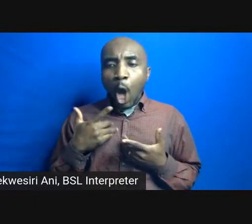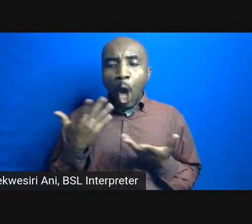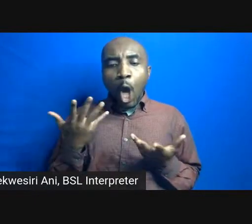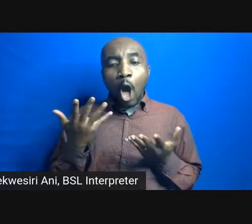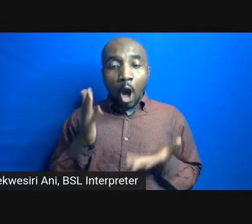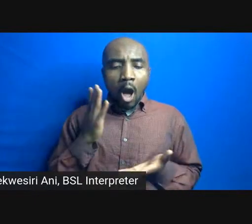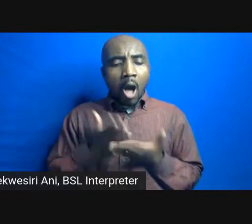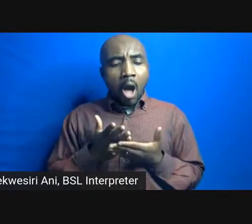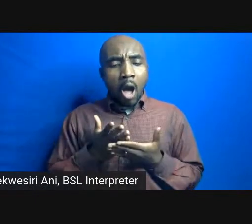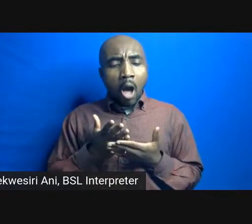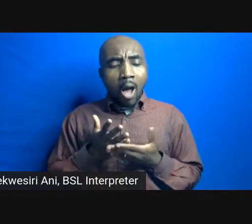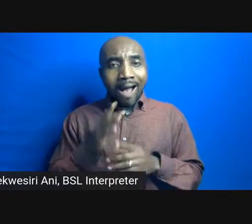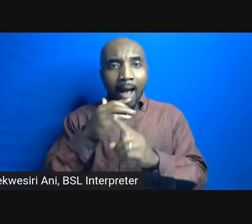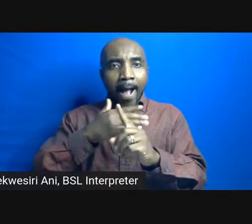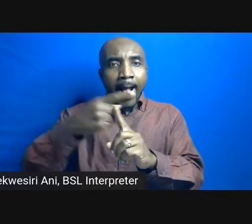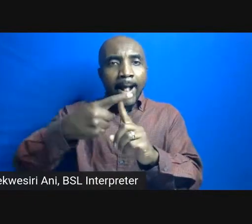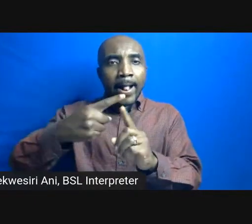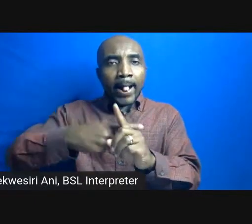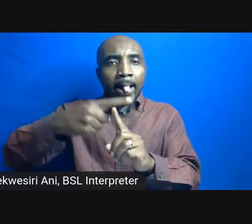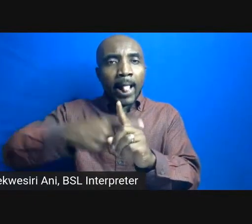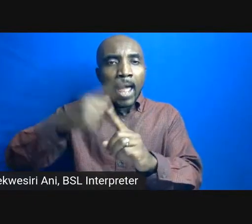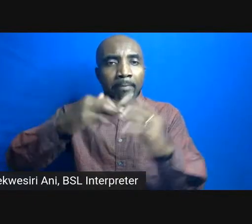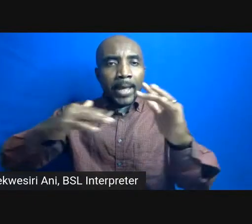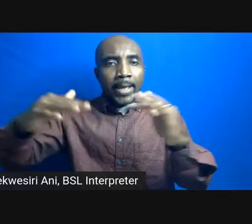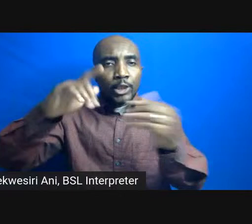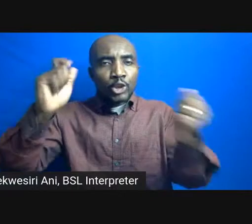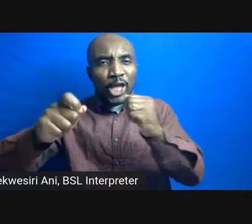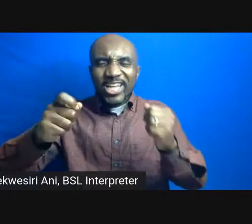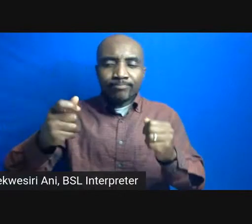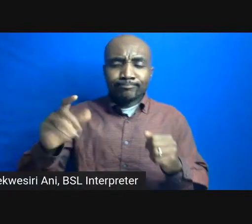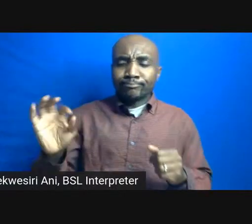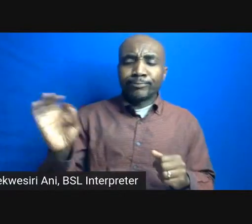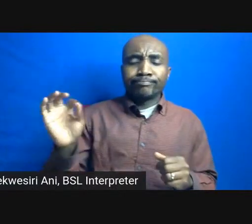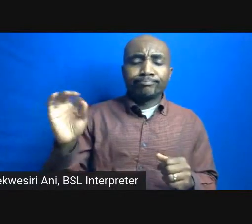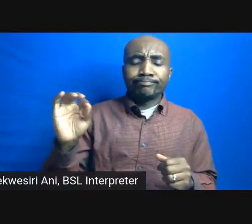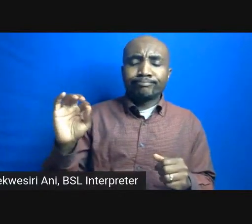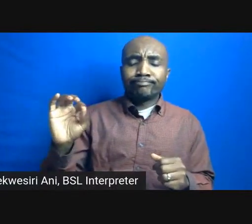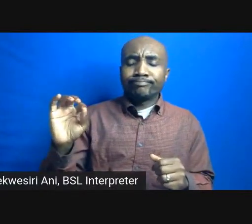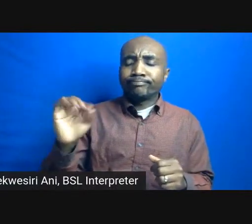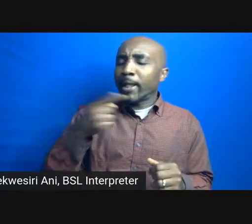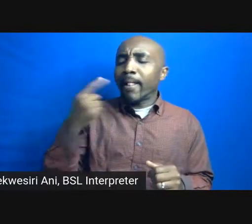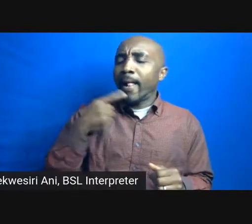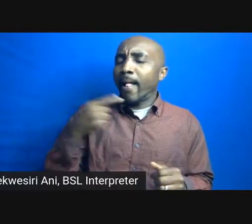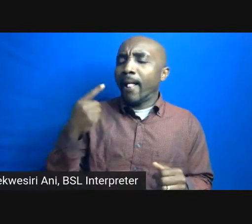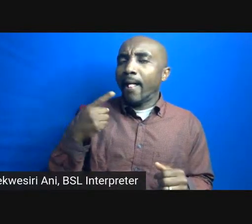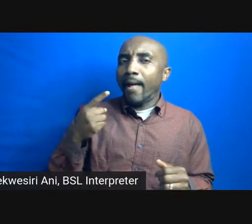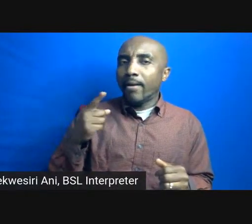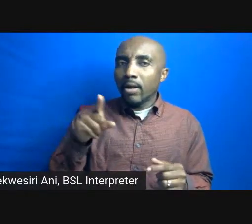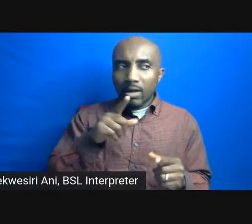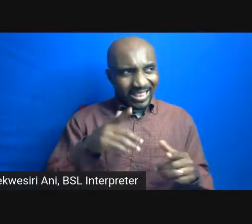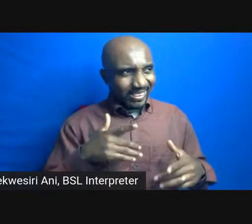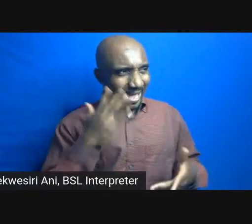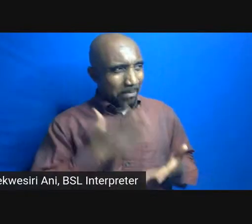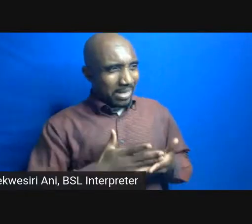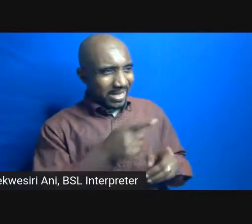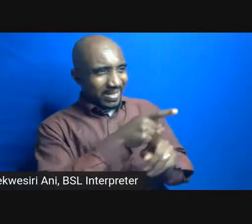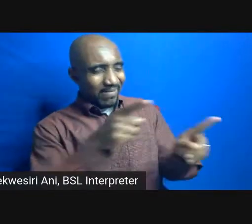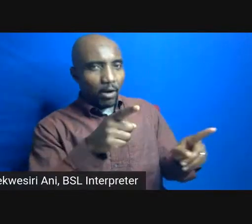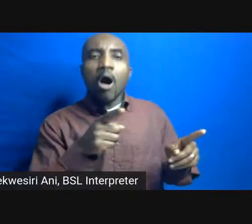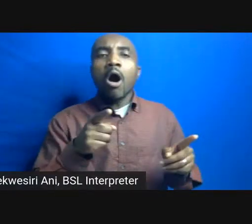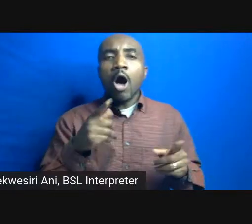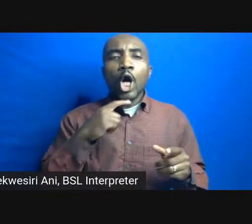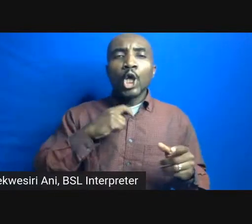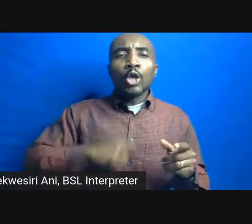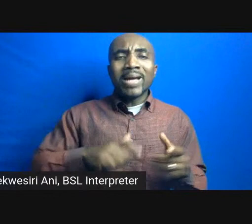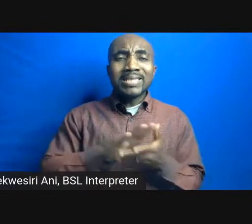true nature of climate change, for example, believing instead that humanity can recklessly consume the abundance